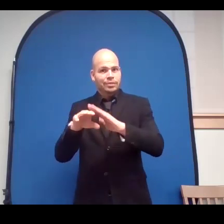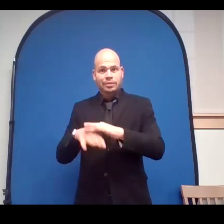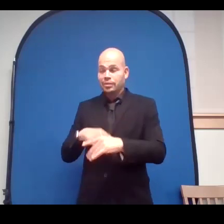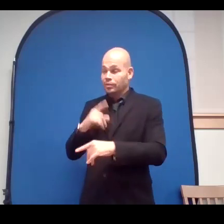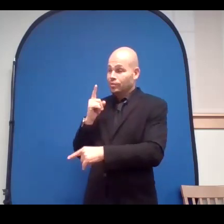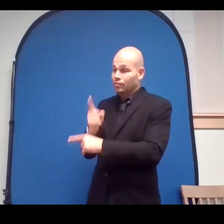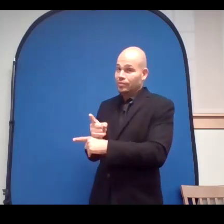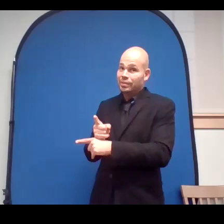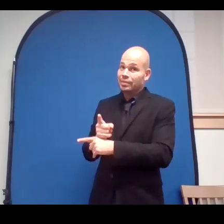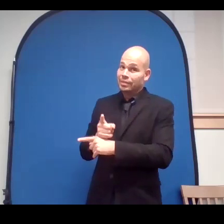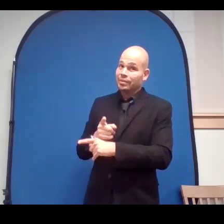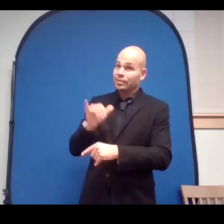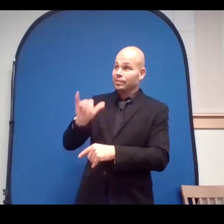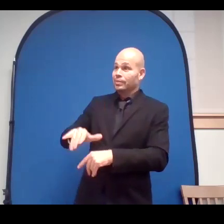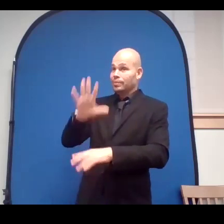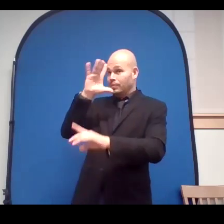And